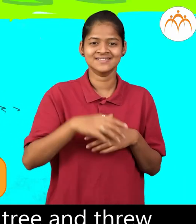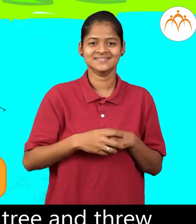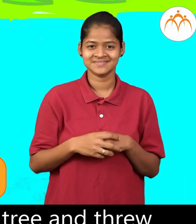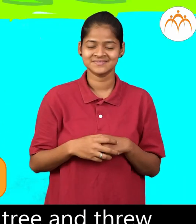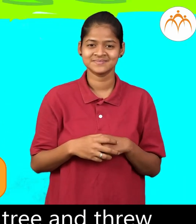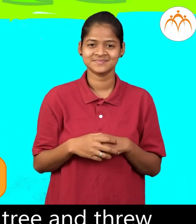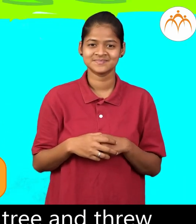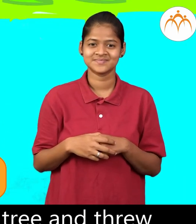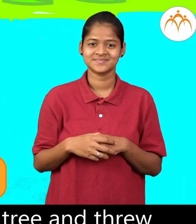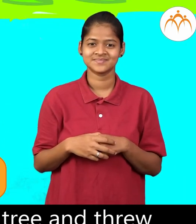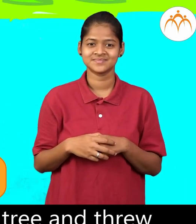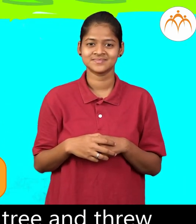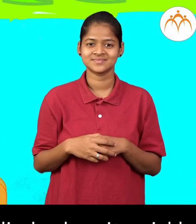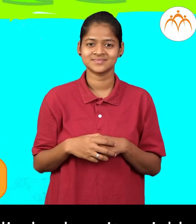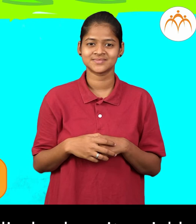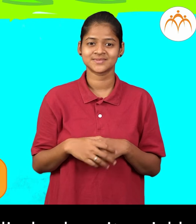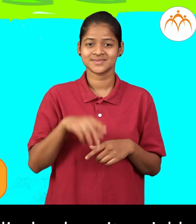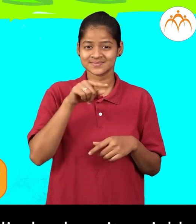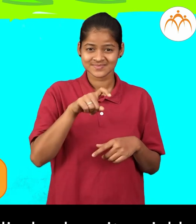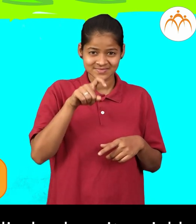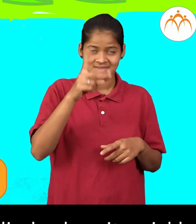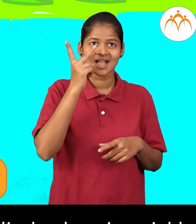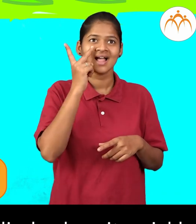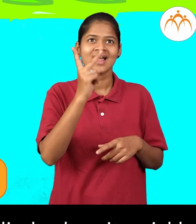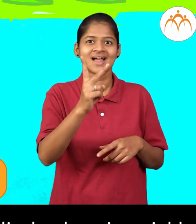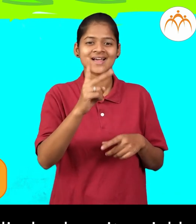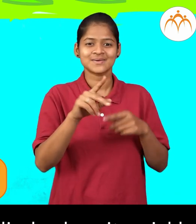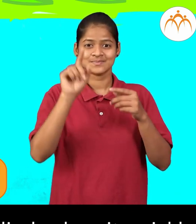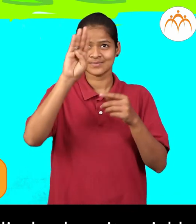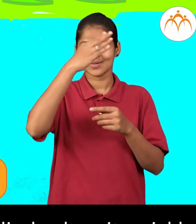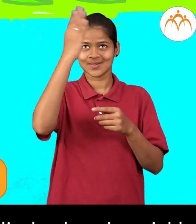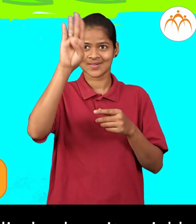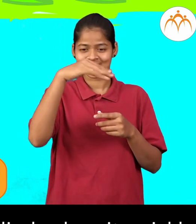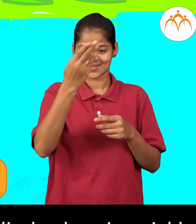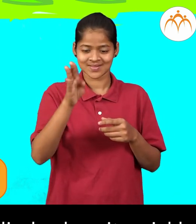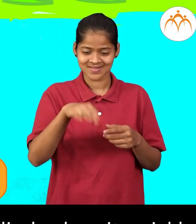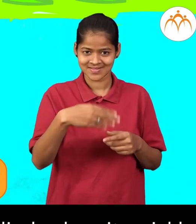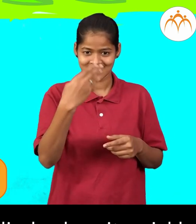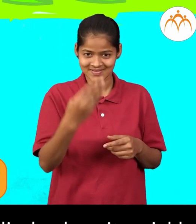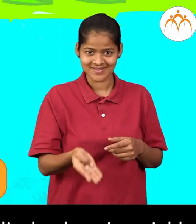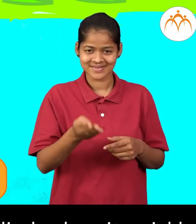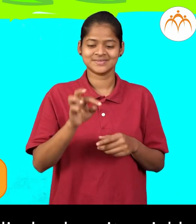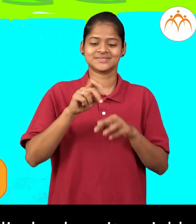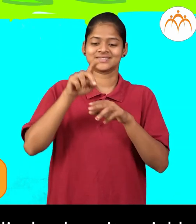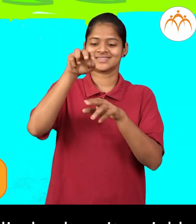on seeing the leaf the ant climbed on it quickly